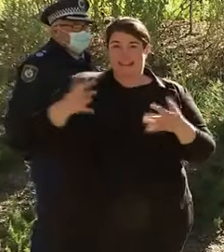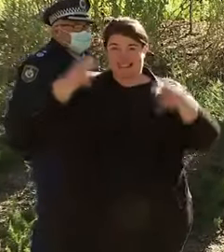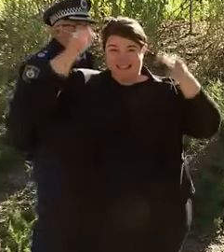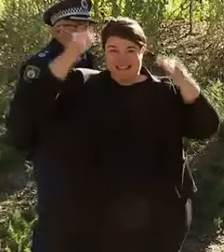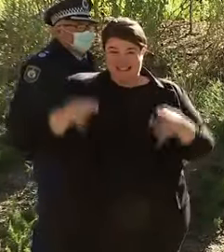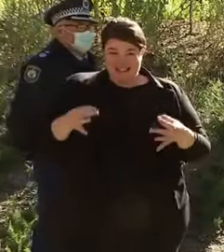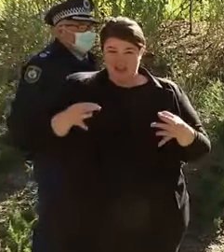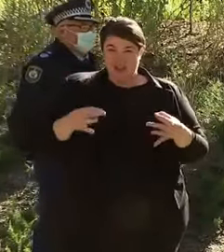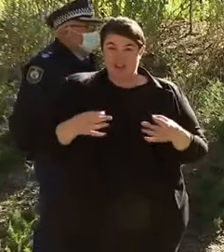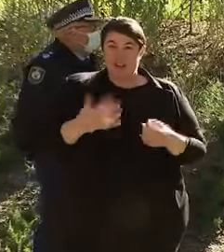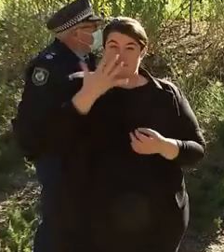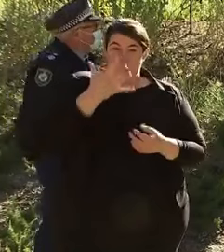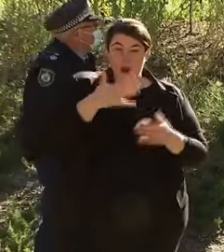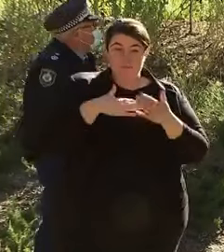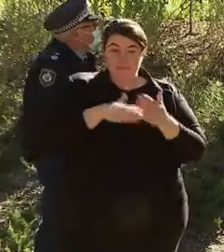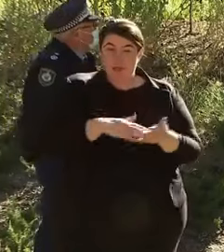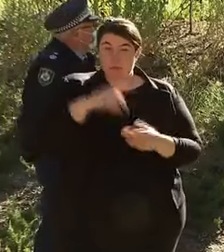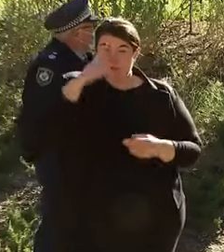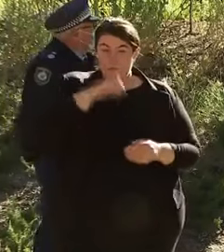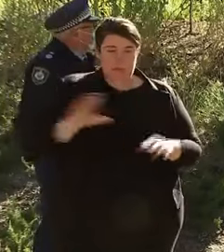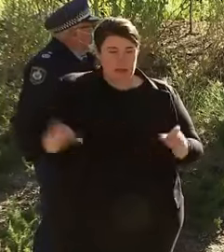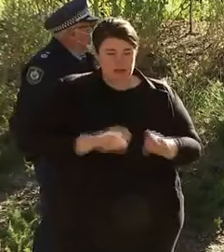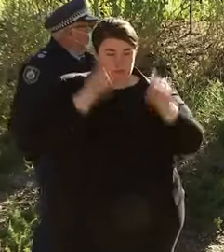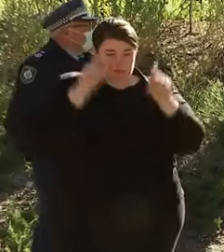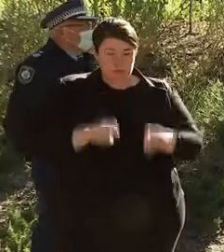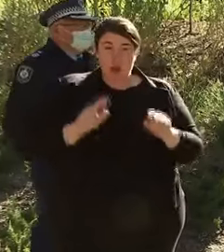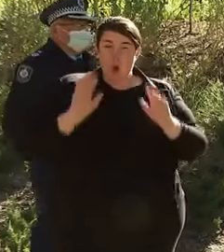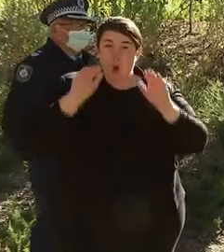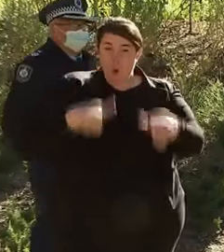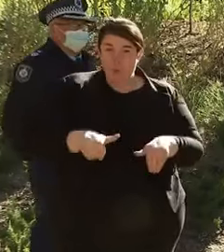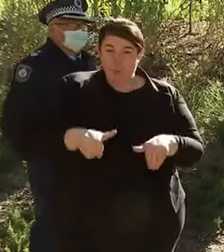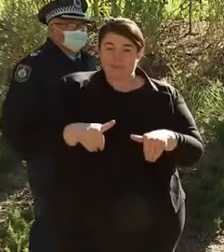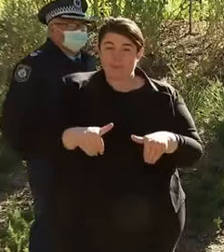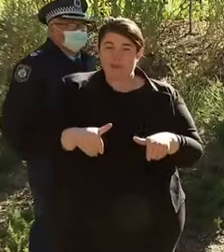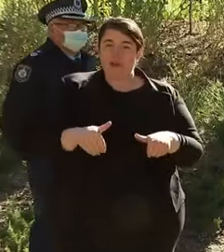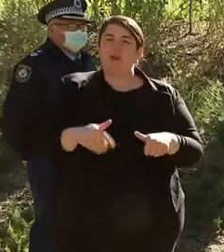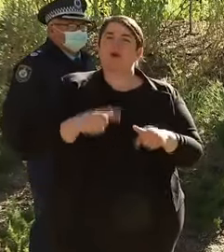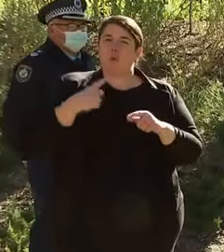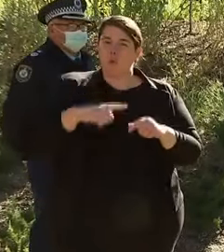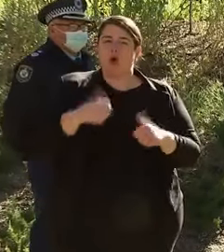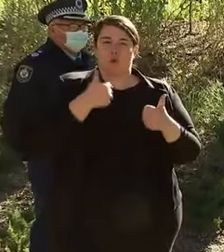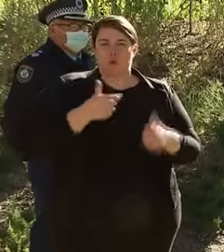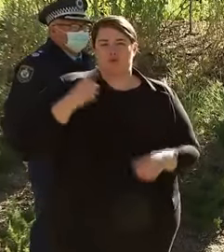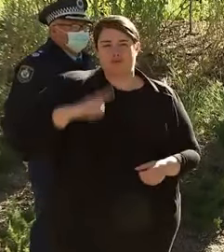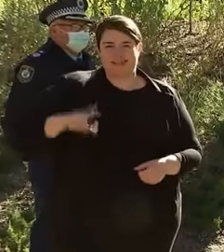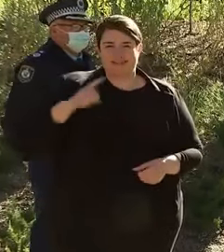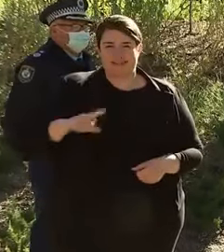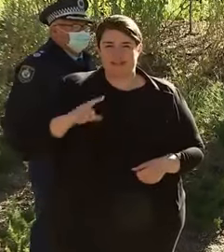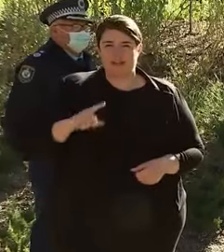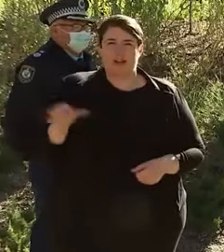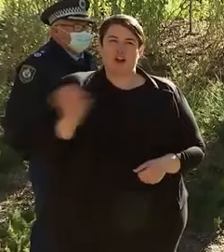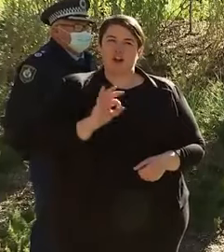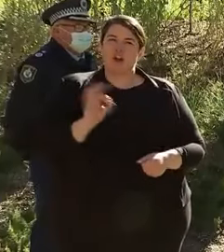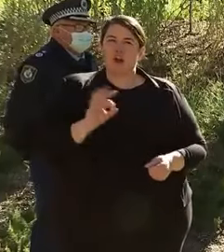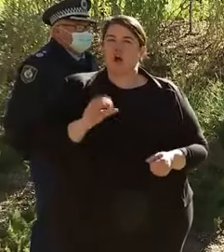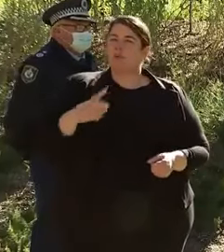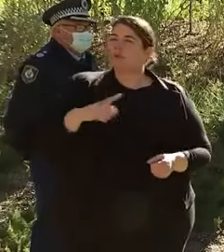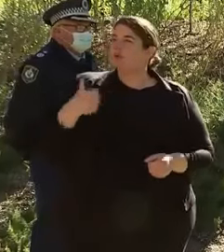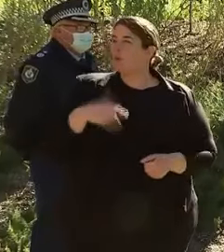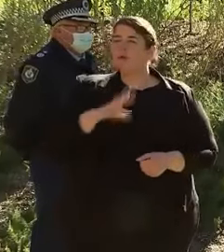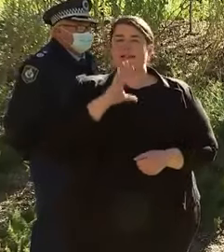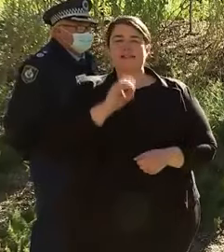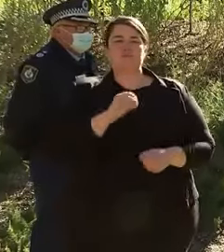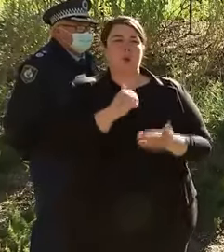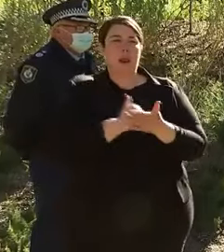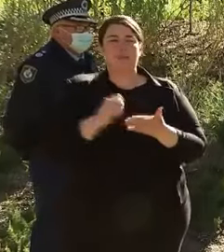down millions of people, you have to make sure it's based on the health advice. and not because you want to turn up with zero cases every day.